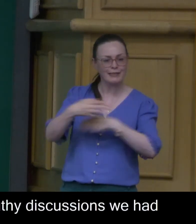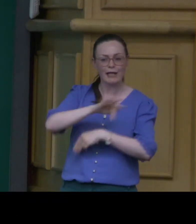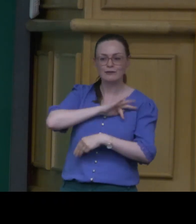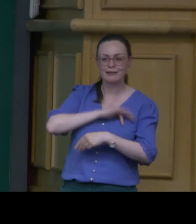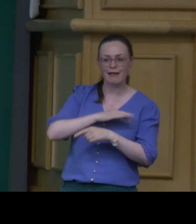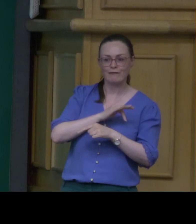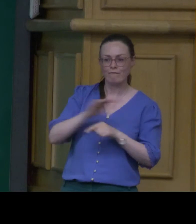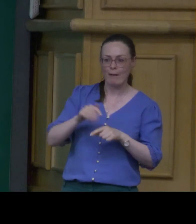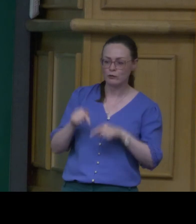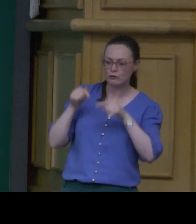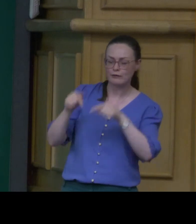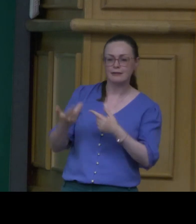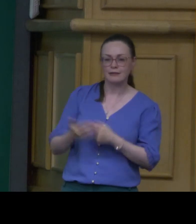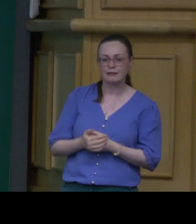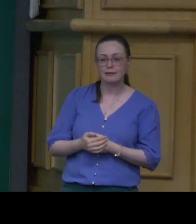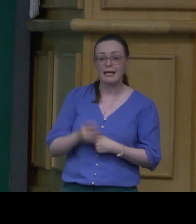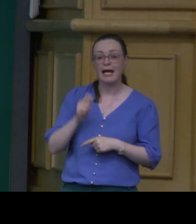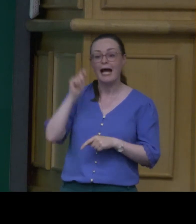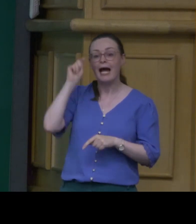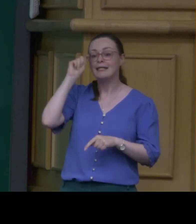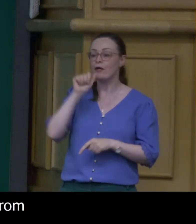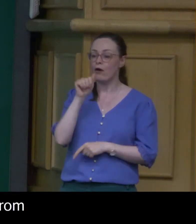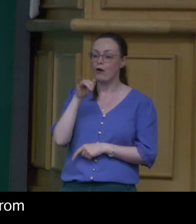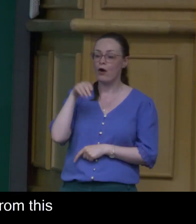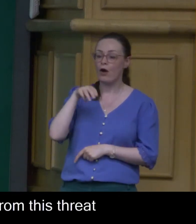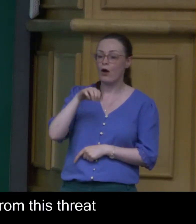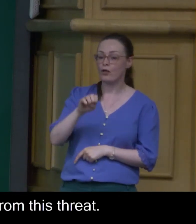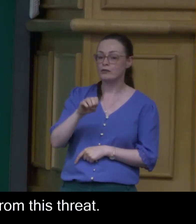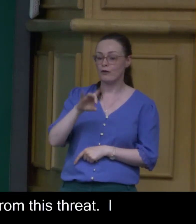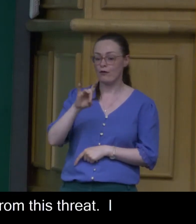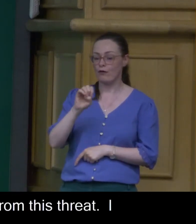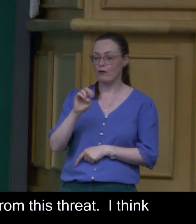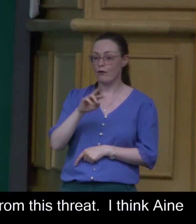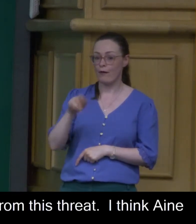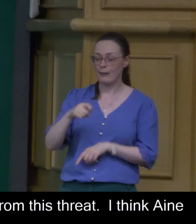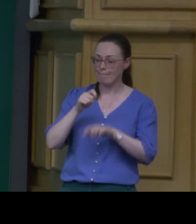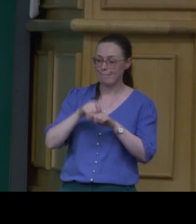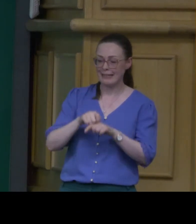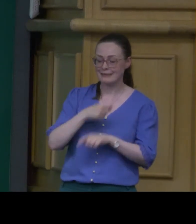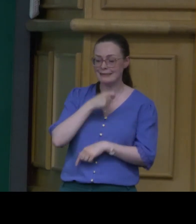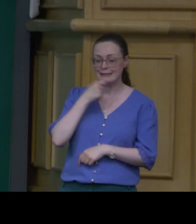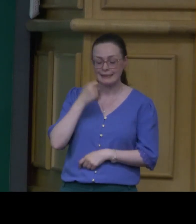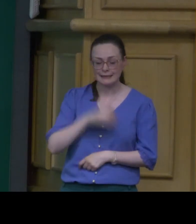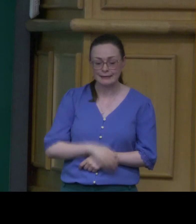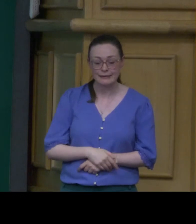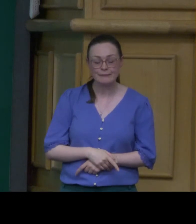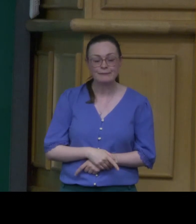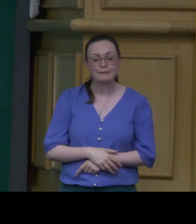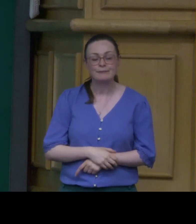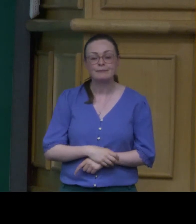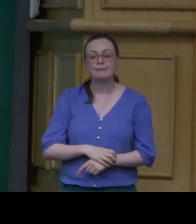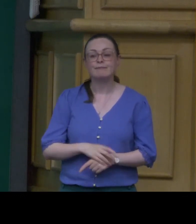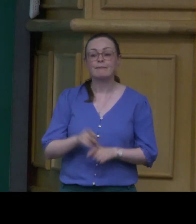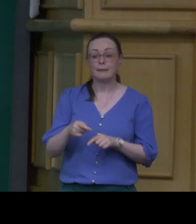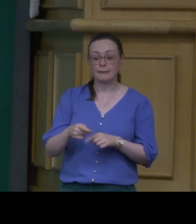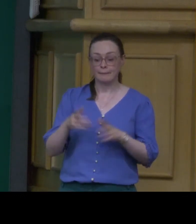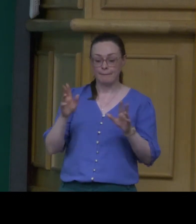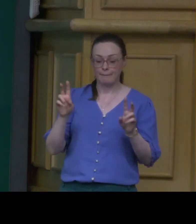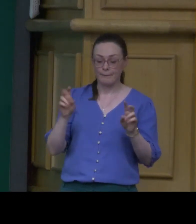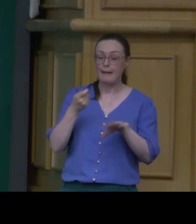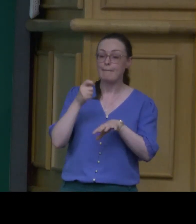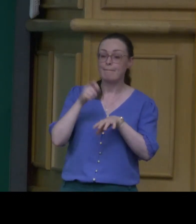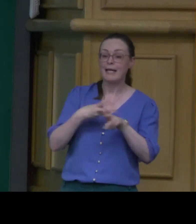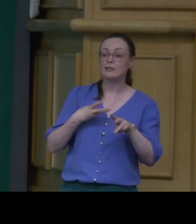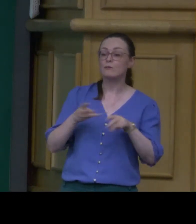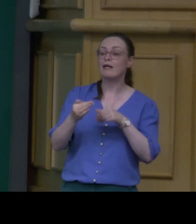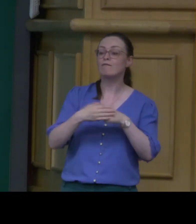this threat. I think Anya Kerr at the very end put it best when she said the best way